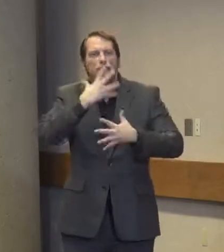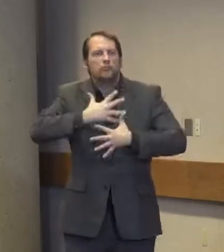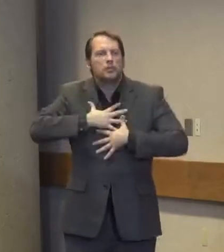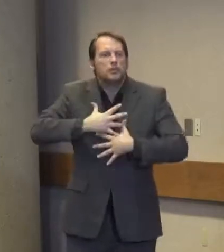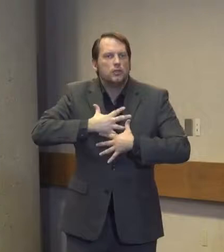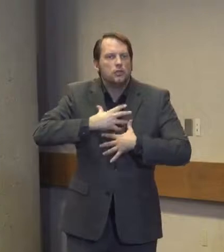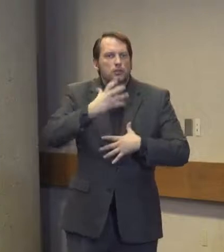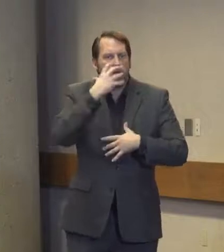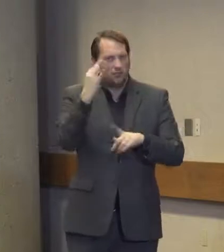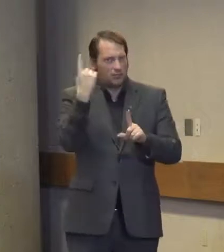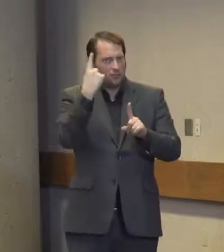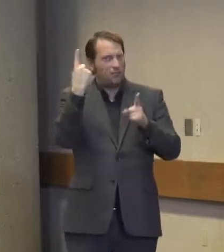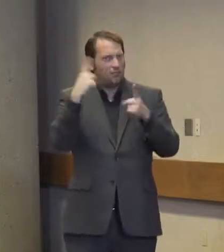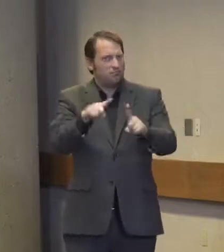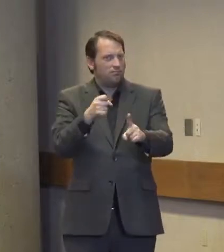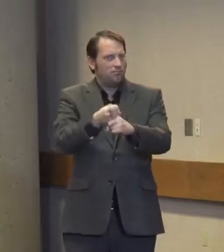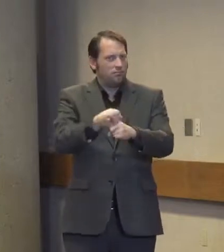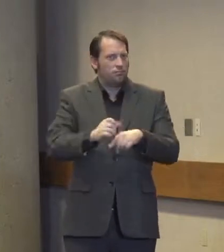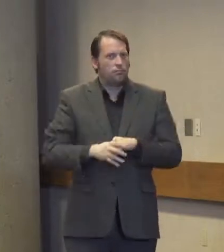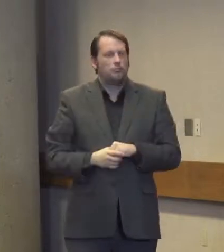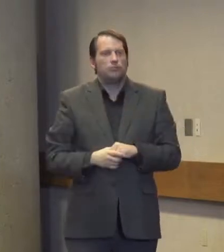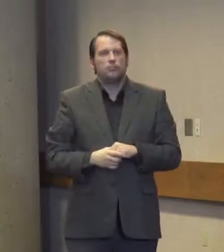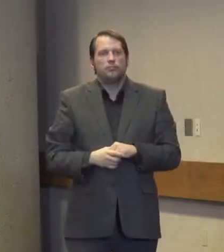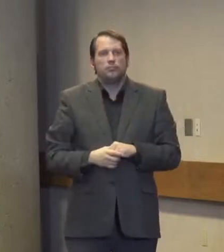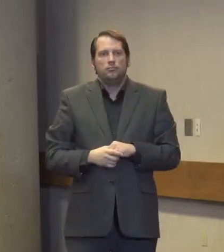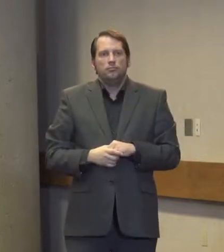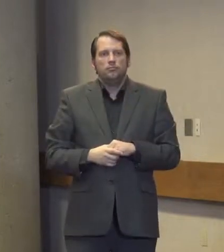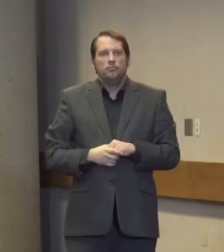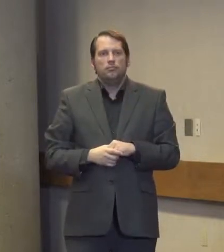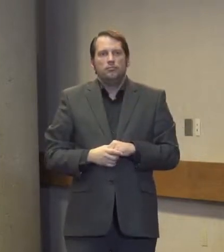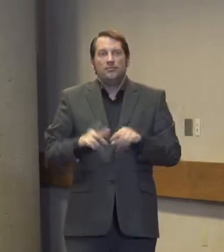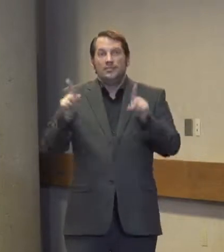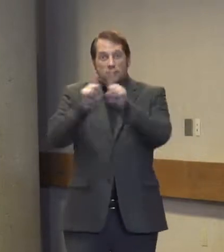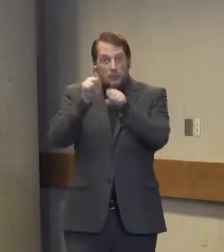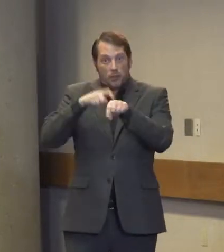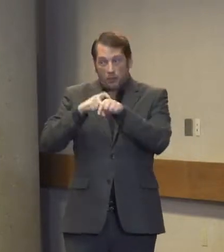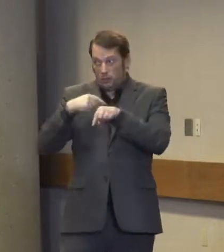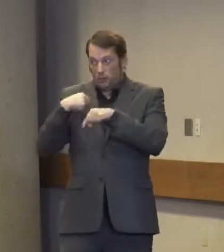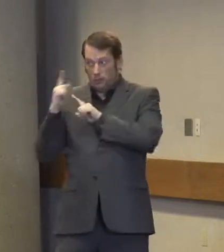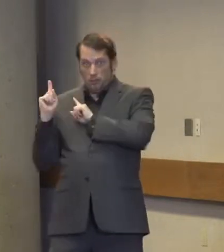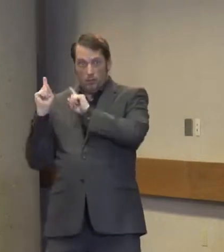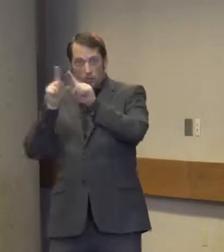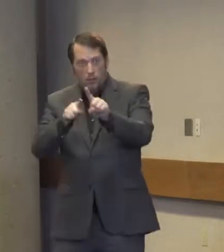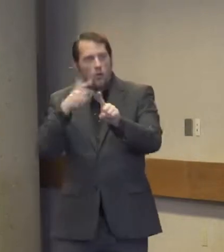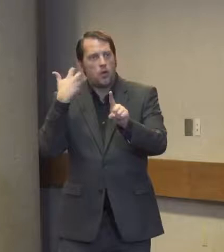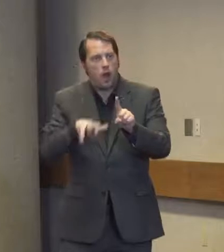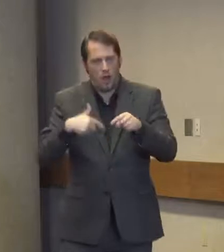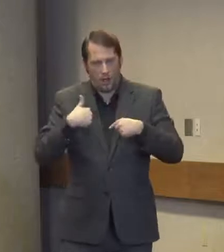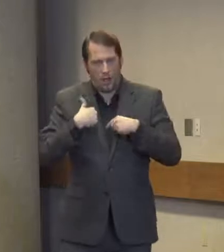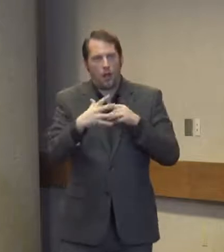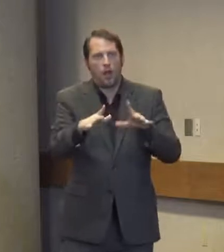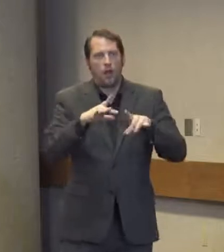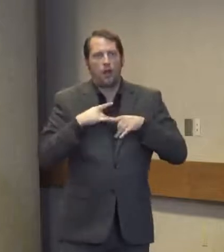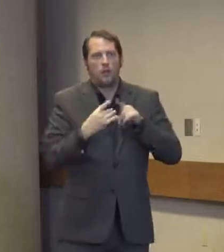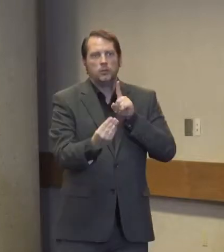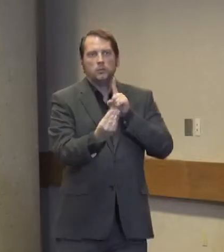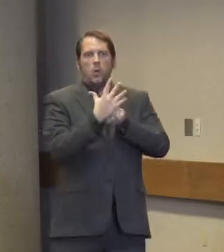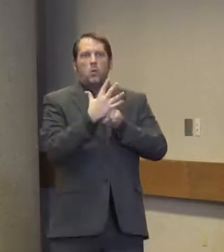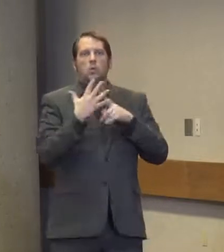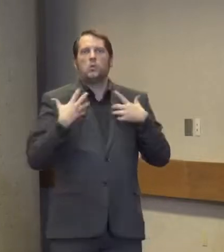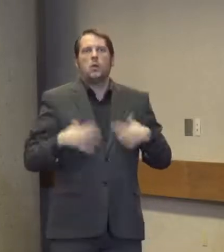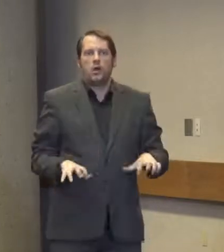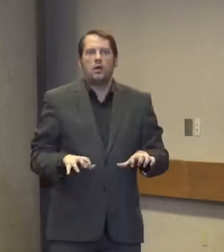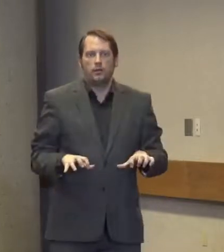also not being exposed by that encounter as well. And so we are making sure that we have personal protective equipment. The first responders